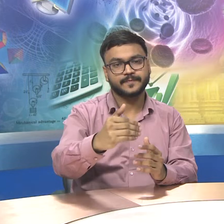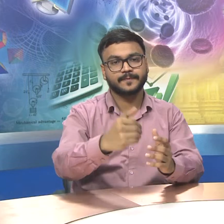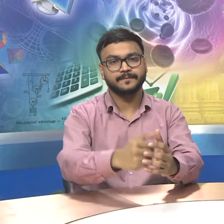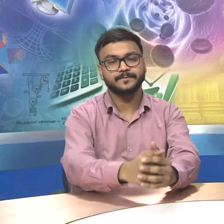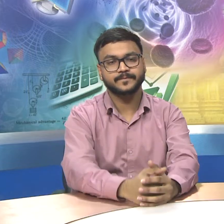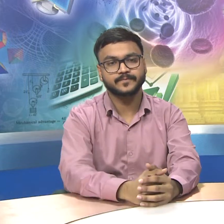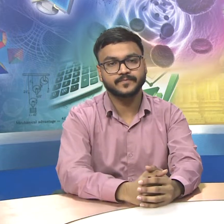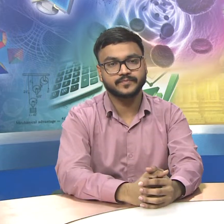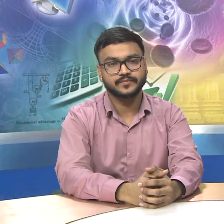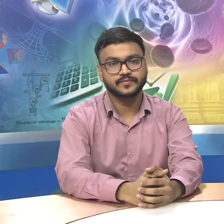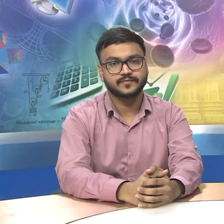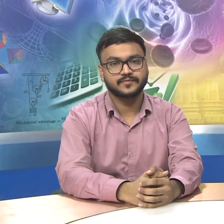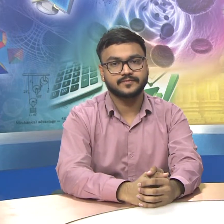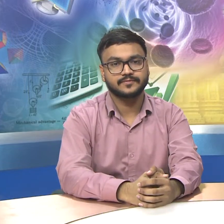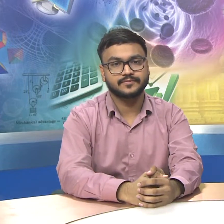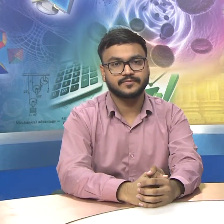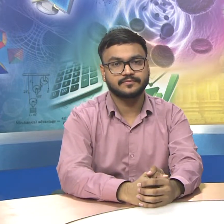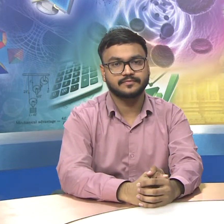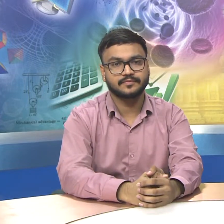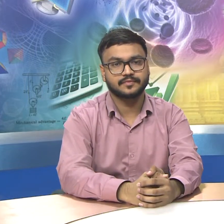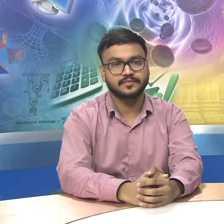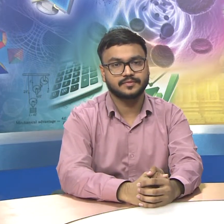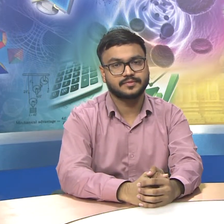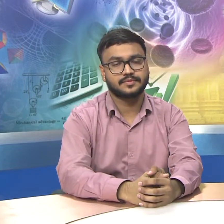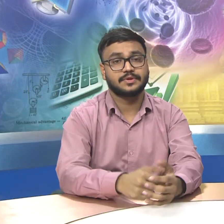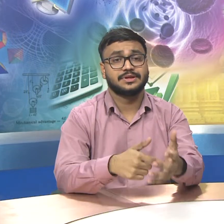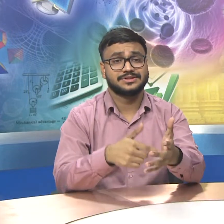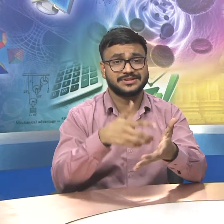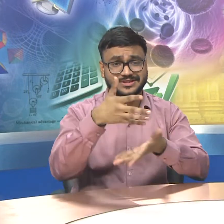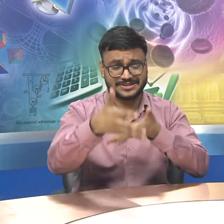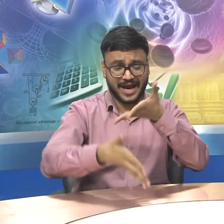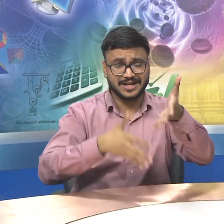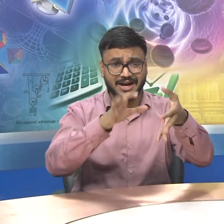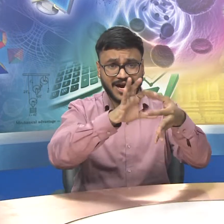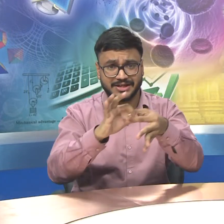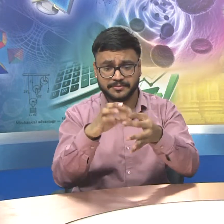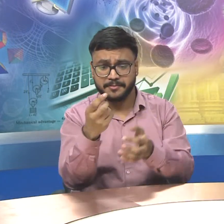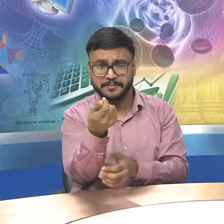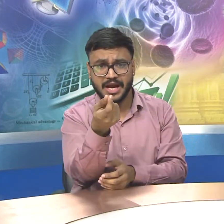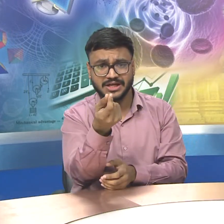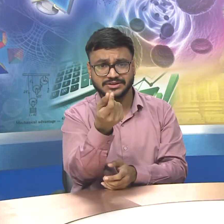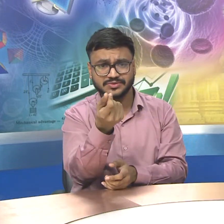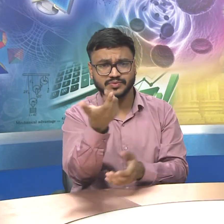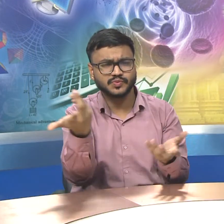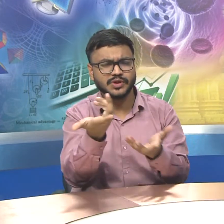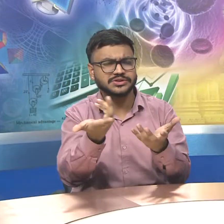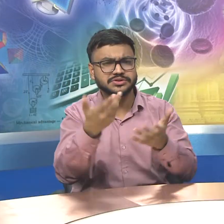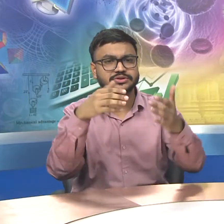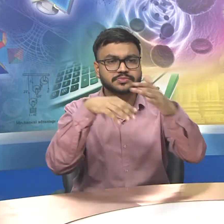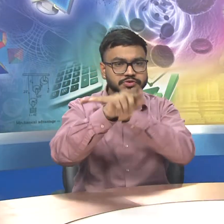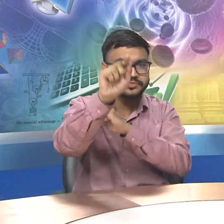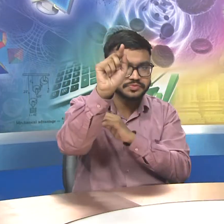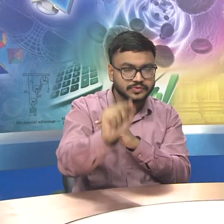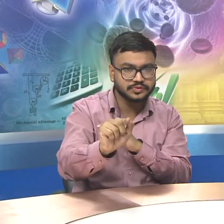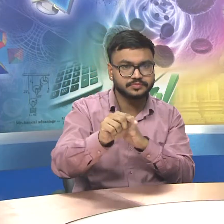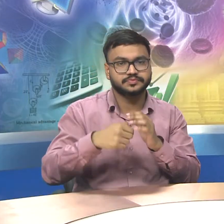near the mouth. Signs related to money